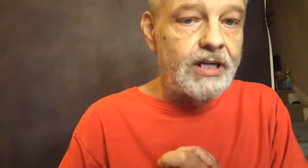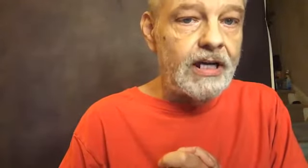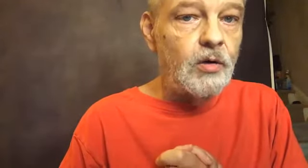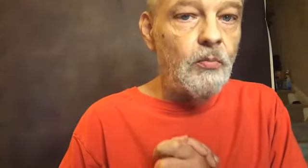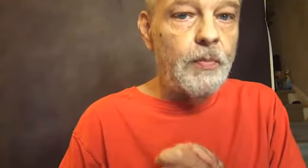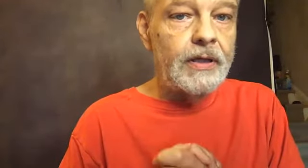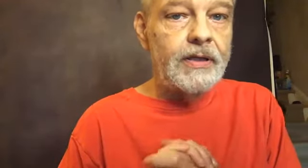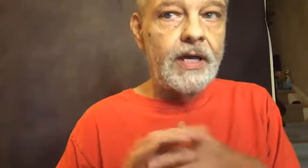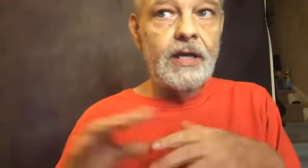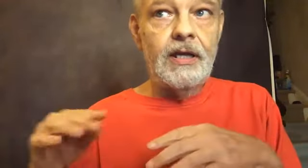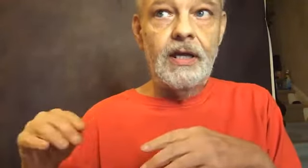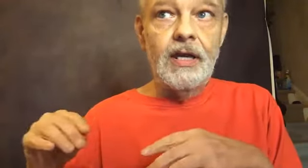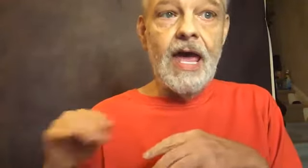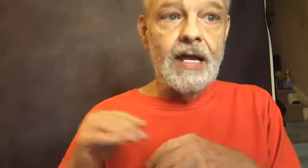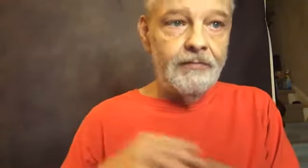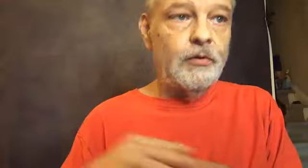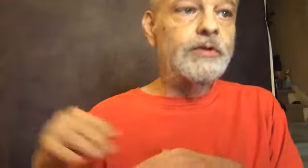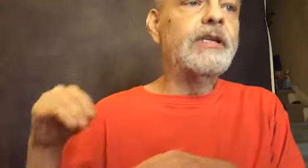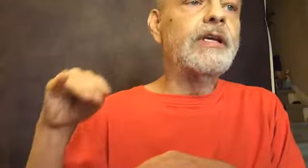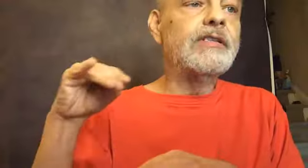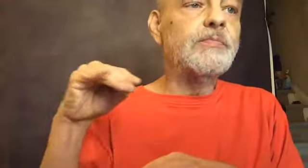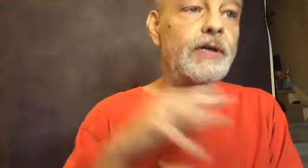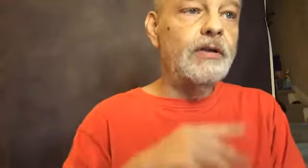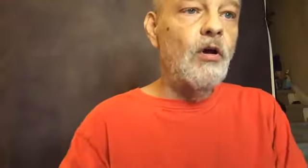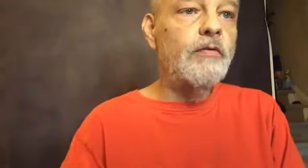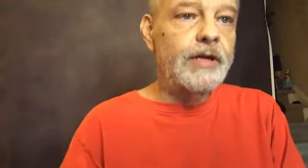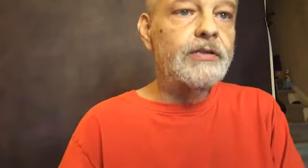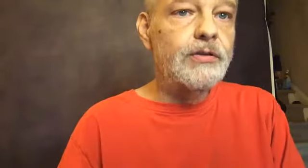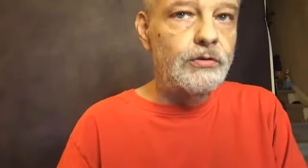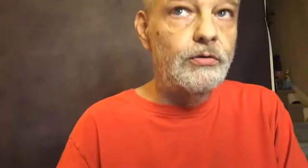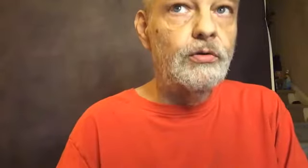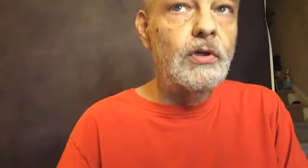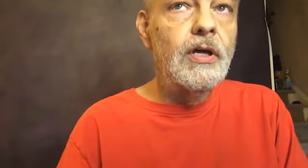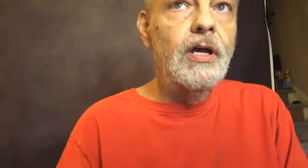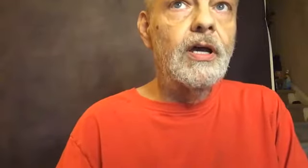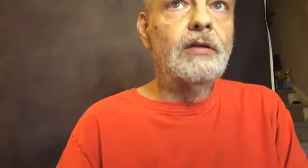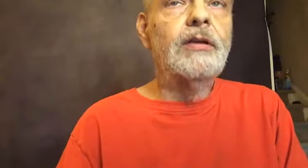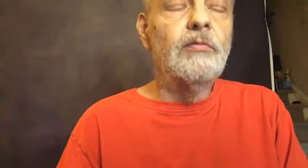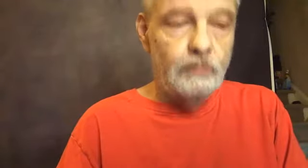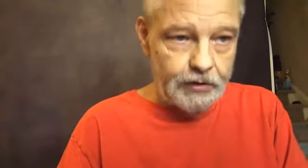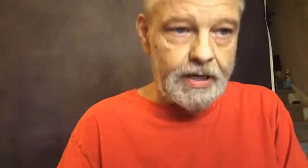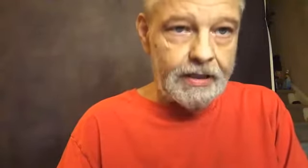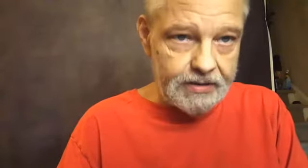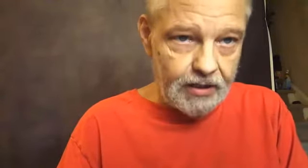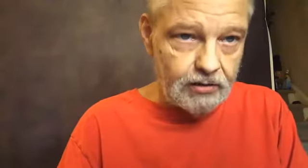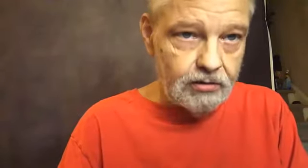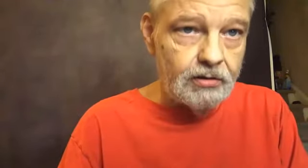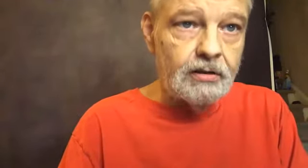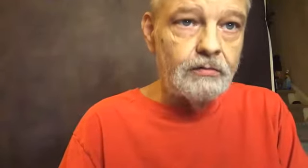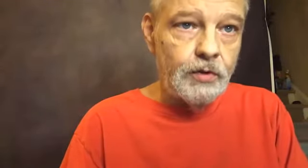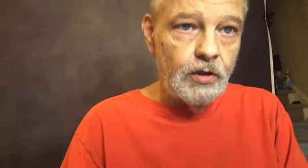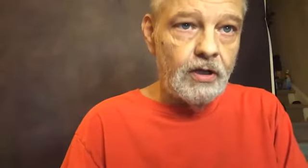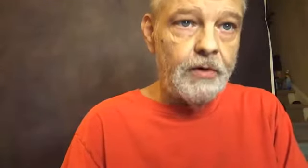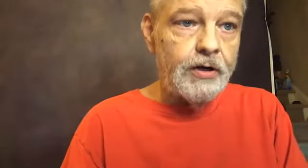educate, but they had influence, and they spilled over into real ASL, real American